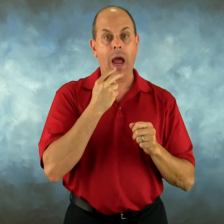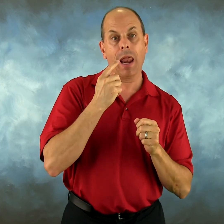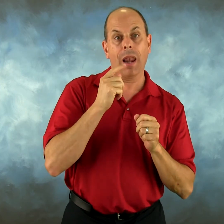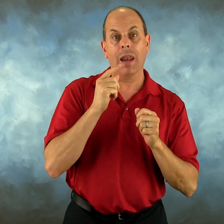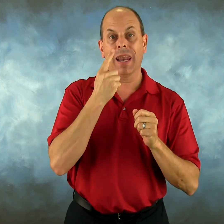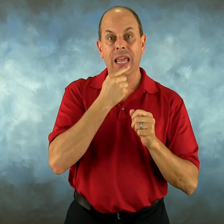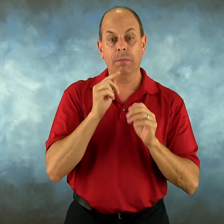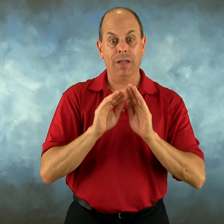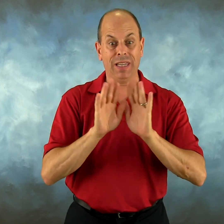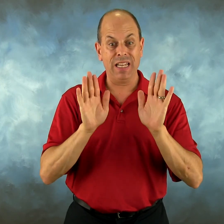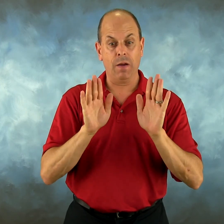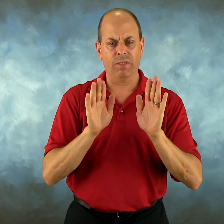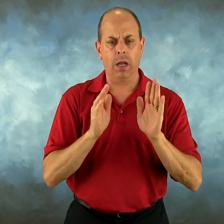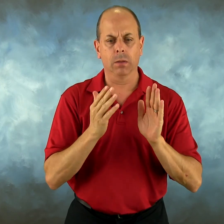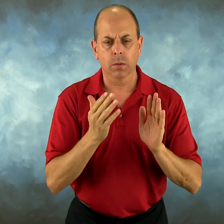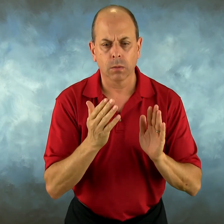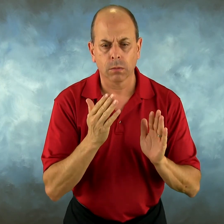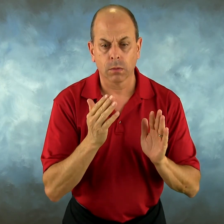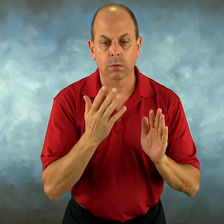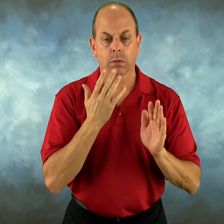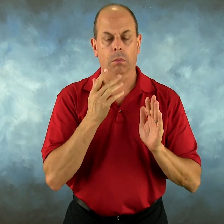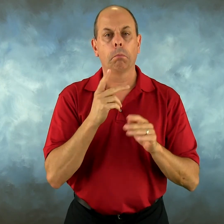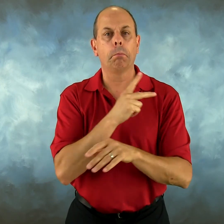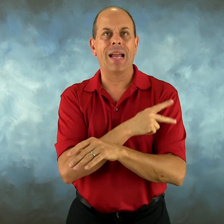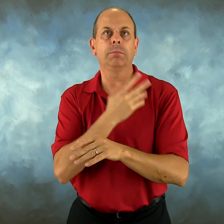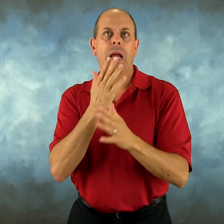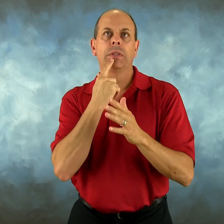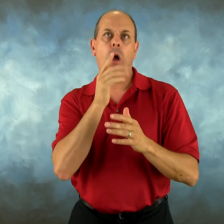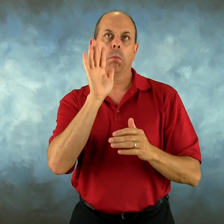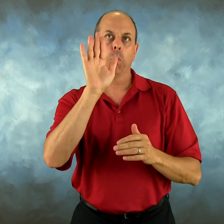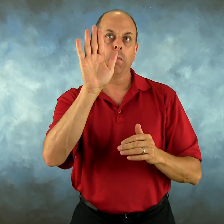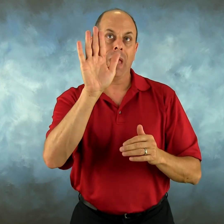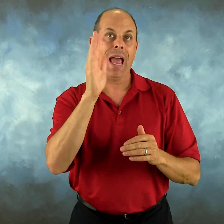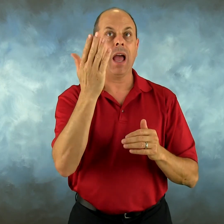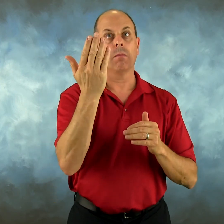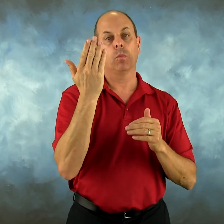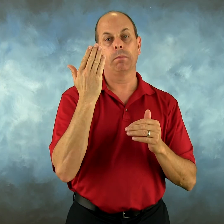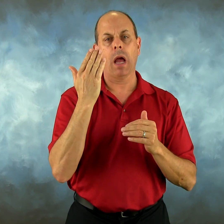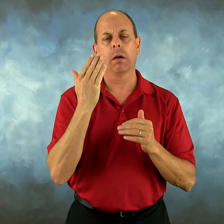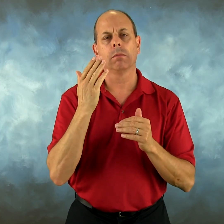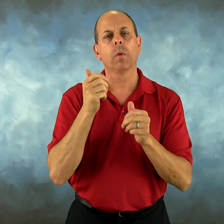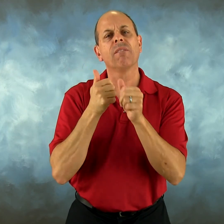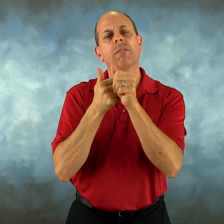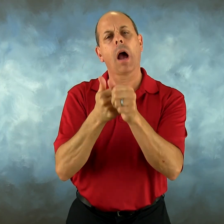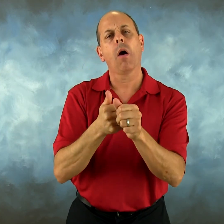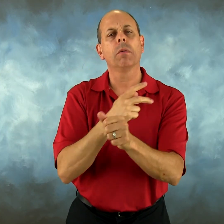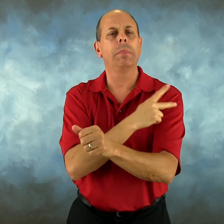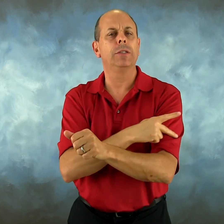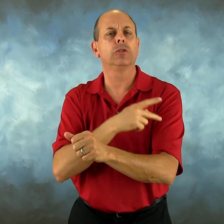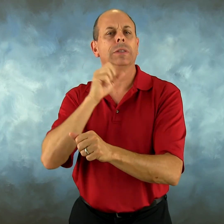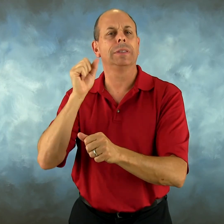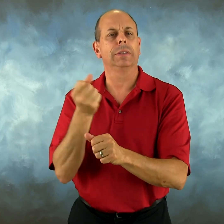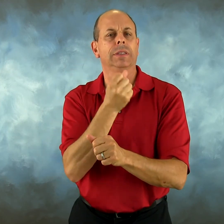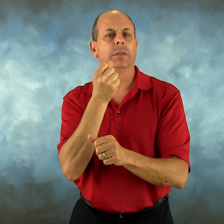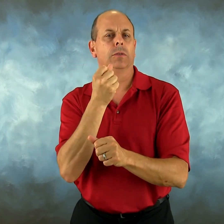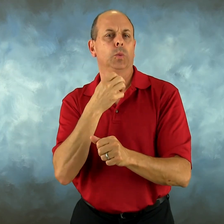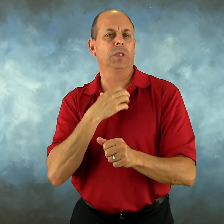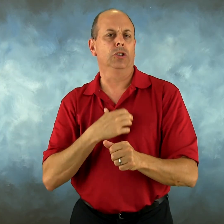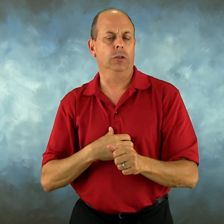at a normal distance. Ask the patient if they can see you clearly. They might tell you to move back a little or come